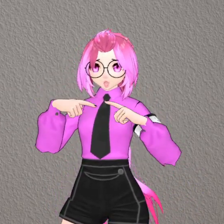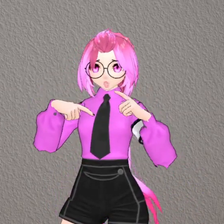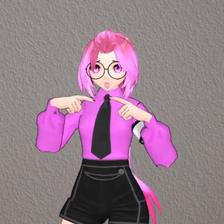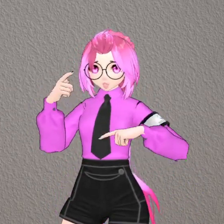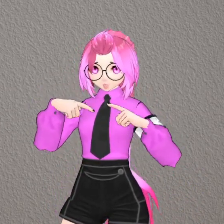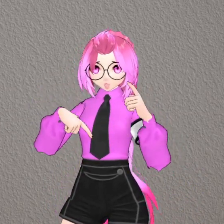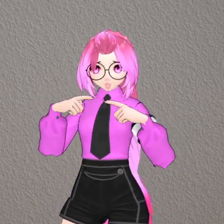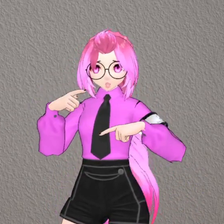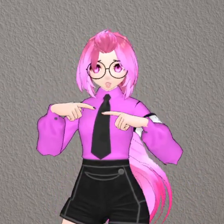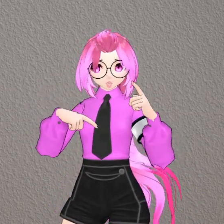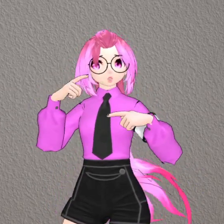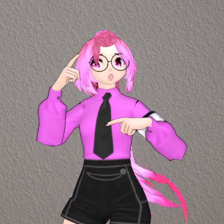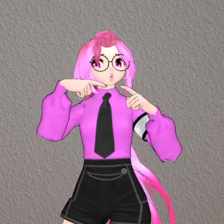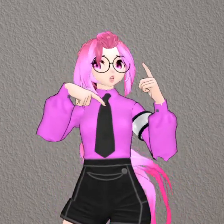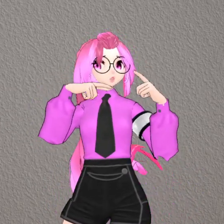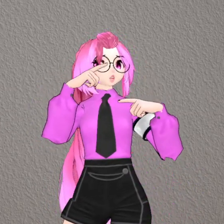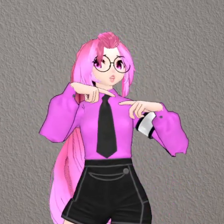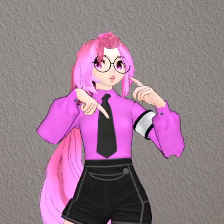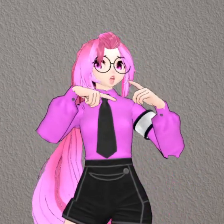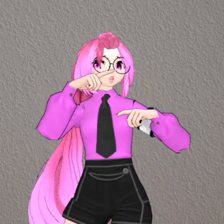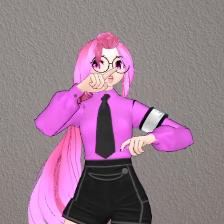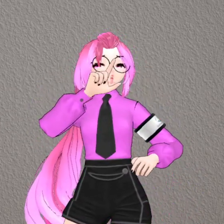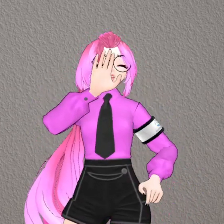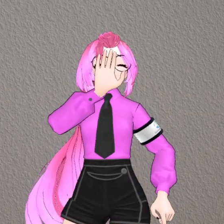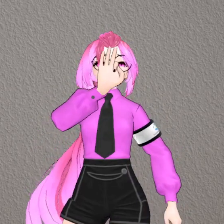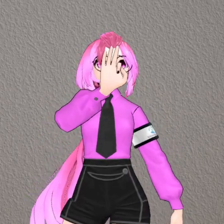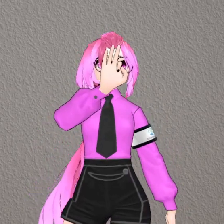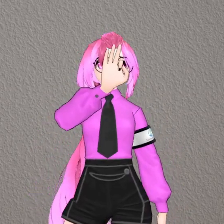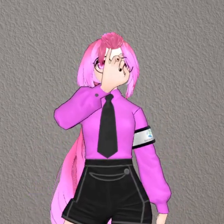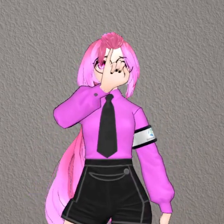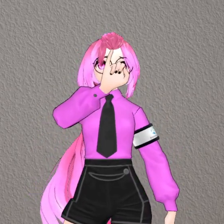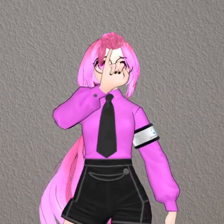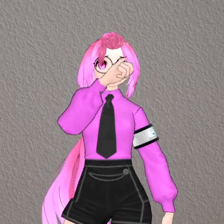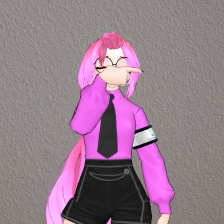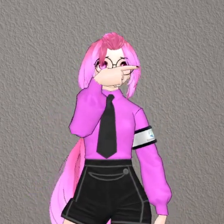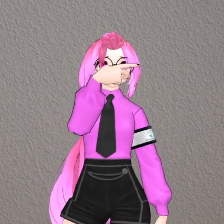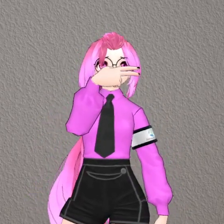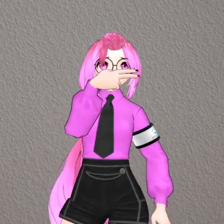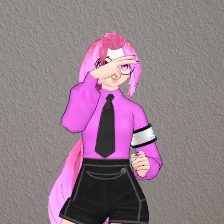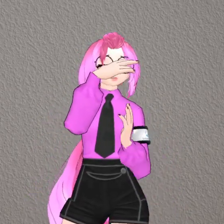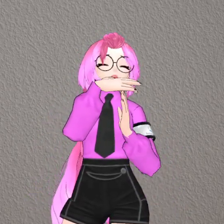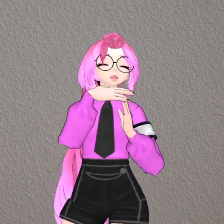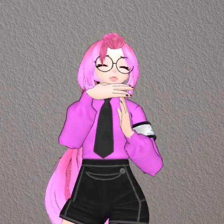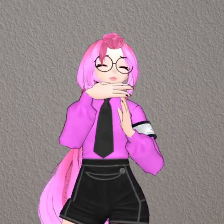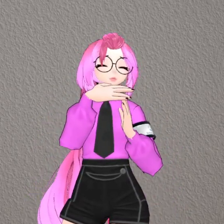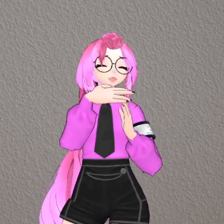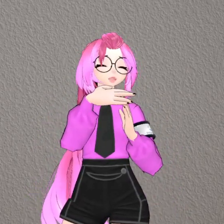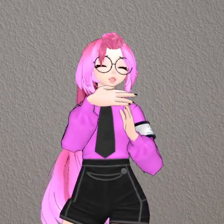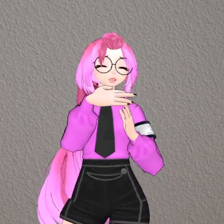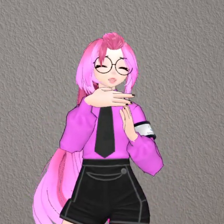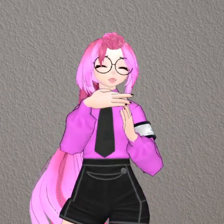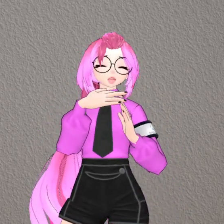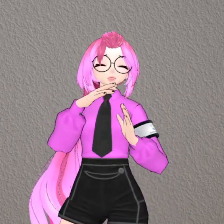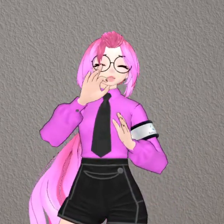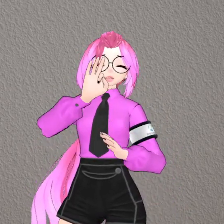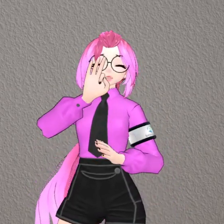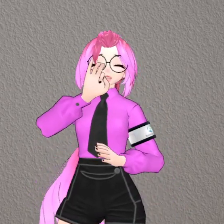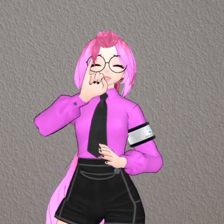yell even further. I don't know. So this is argue, but if it escalates to a fight, this is a different sign. If you're talking about